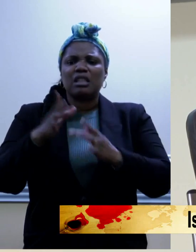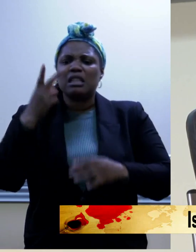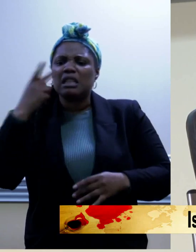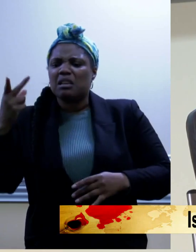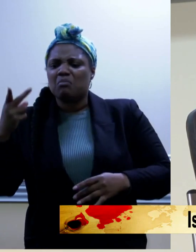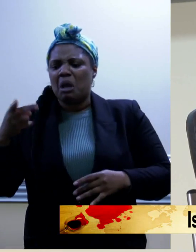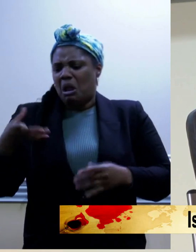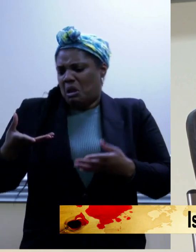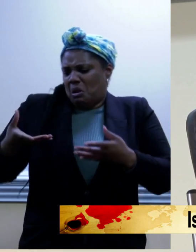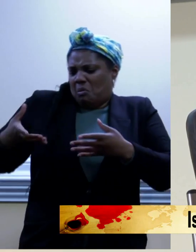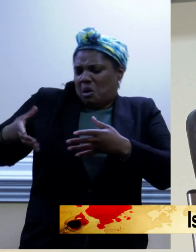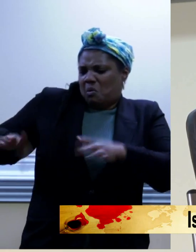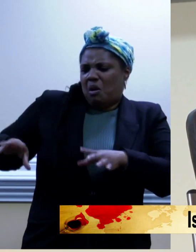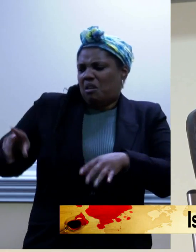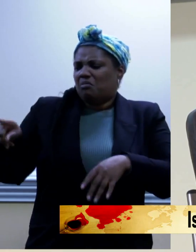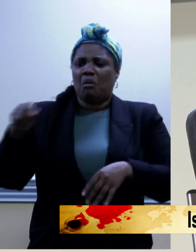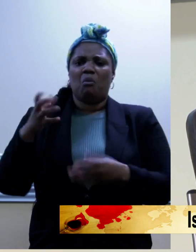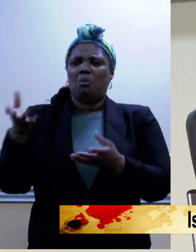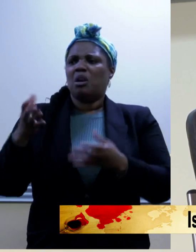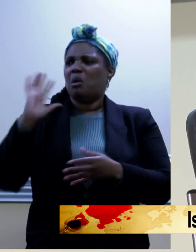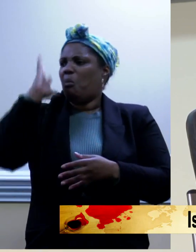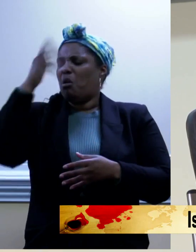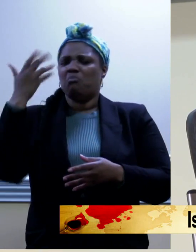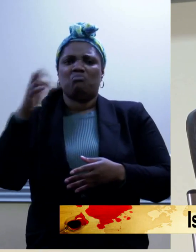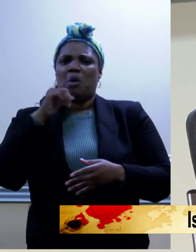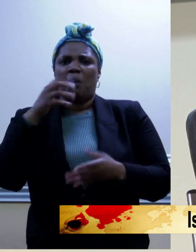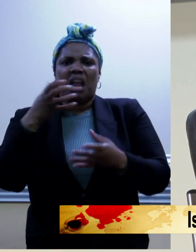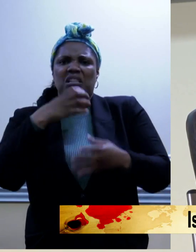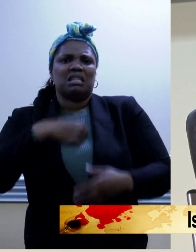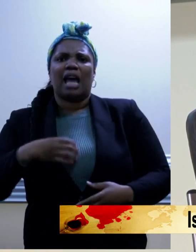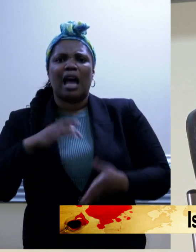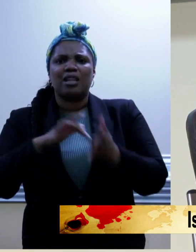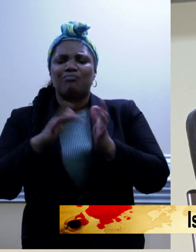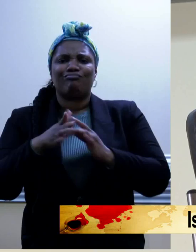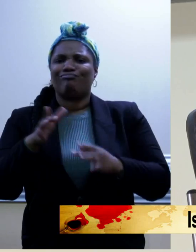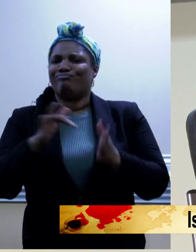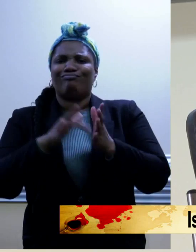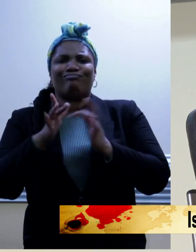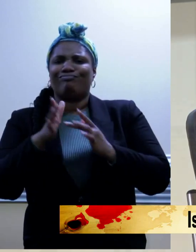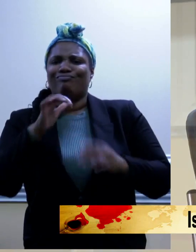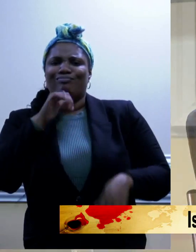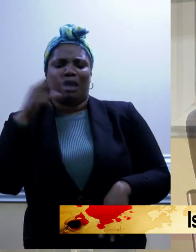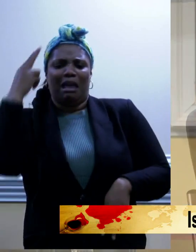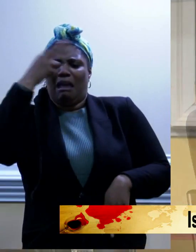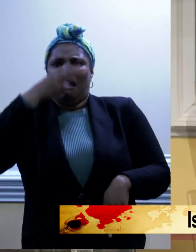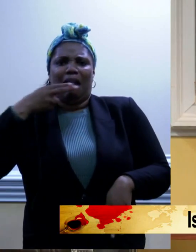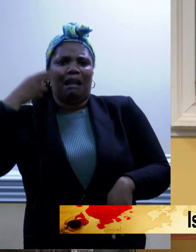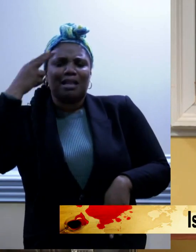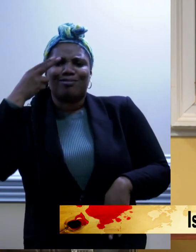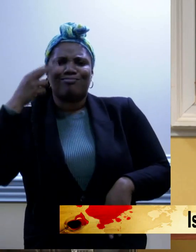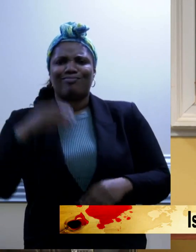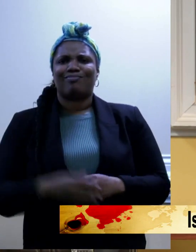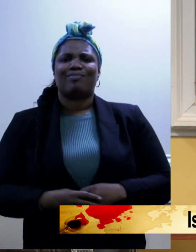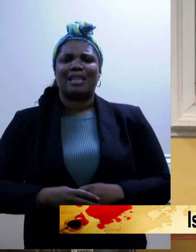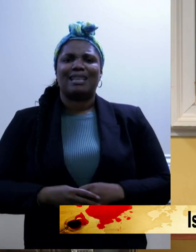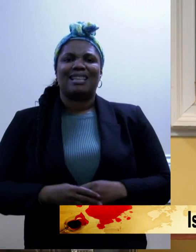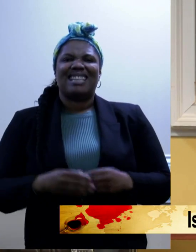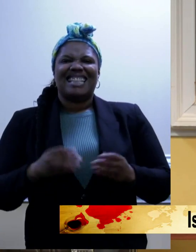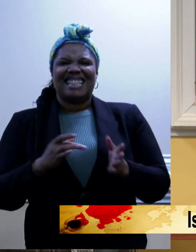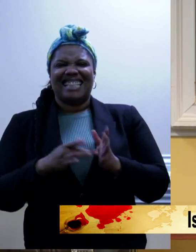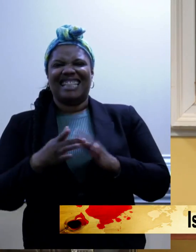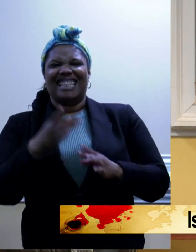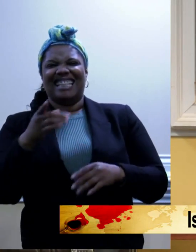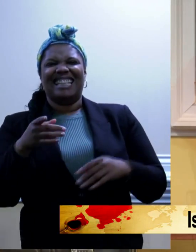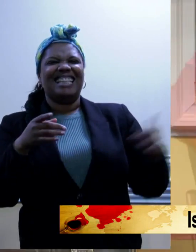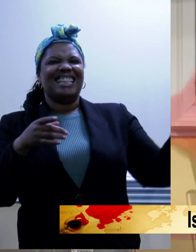him, there's no beauty that we should desire him. So he wasn't no pretty boy. Go ahead. He was probably like me. Go